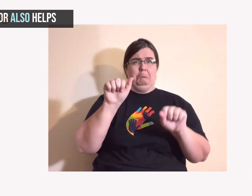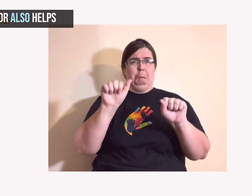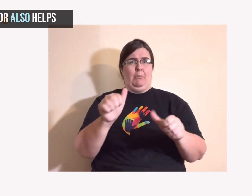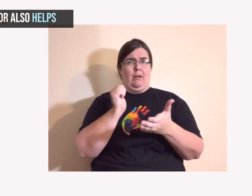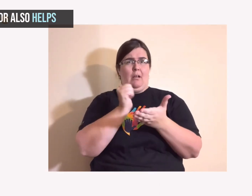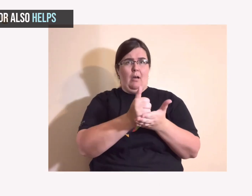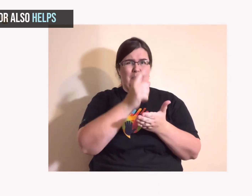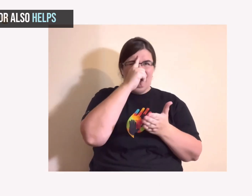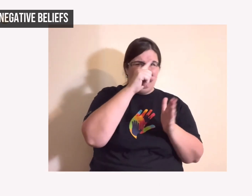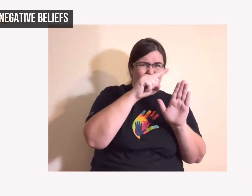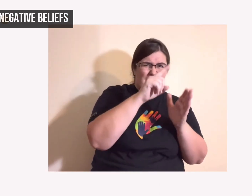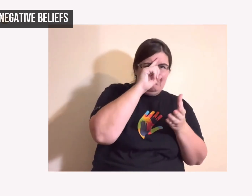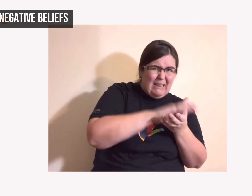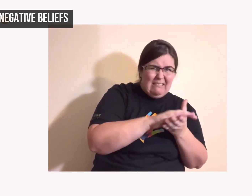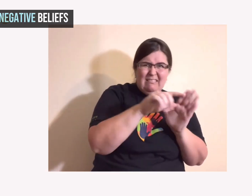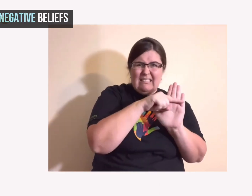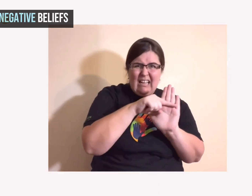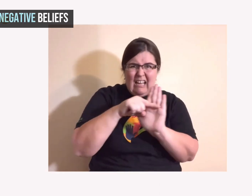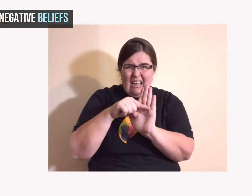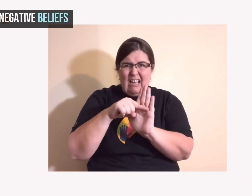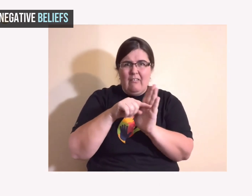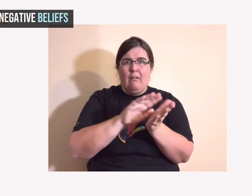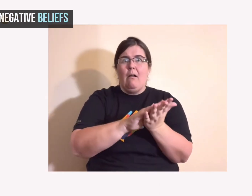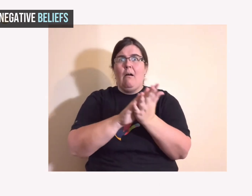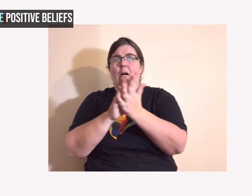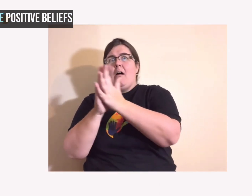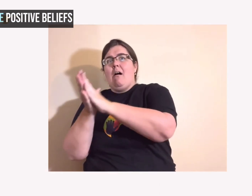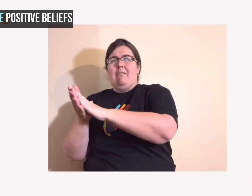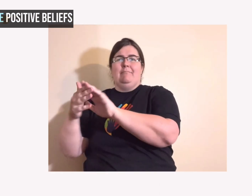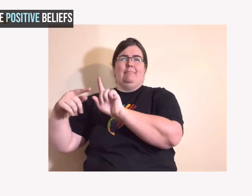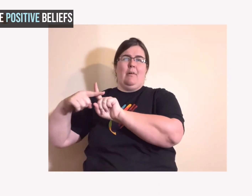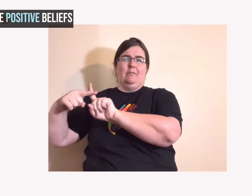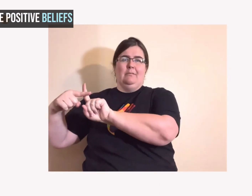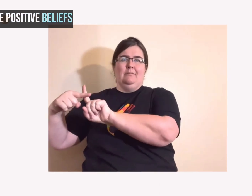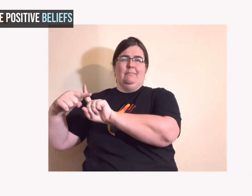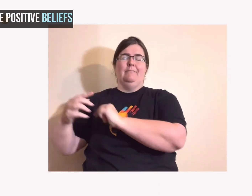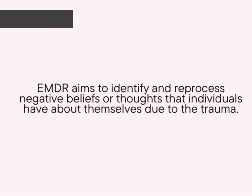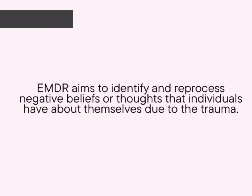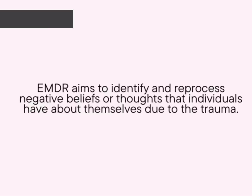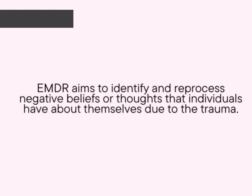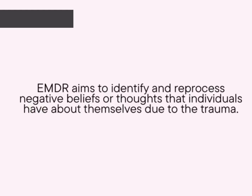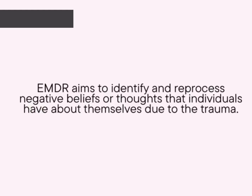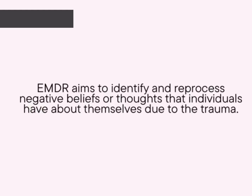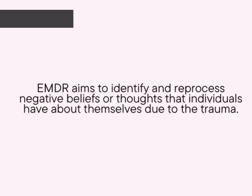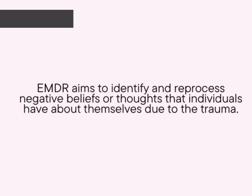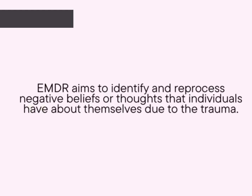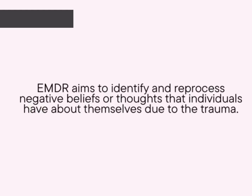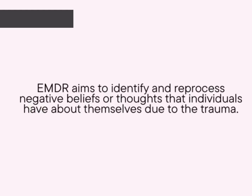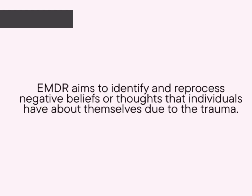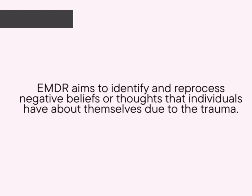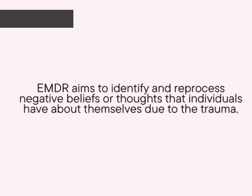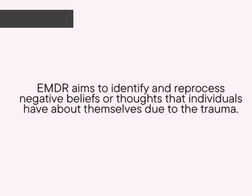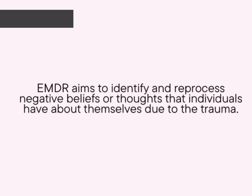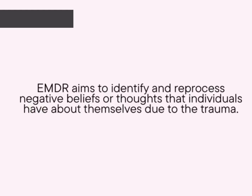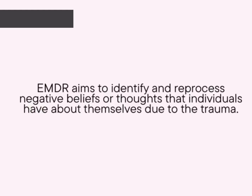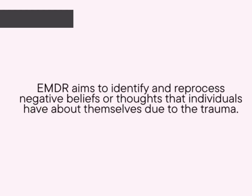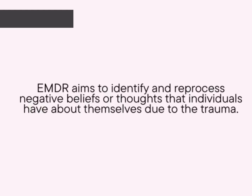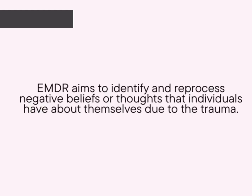EMDR also helps people's negative beliefs become positive beliefs.